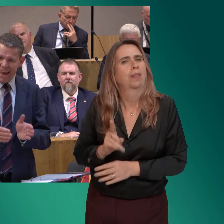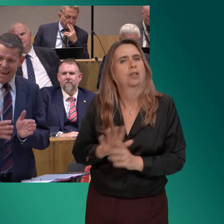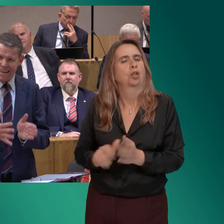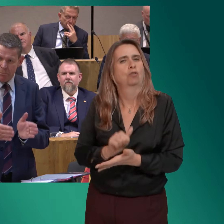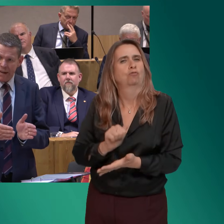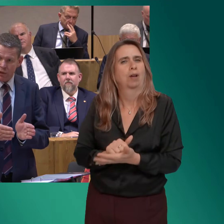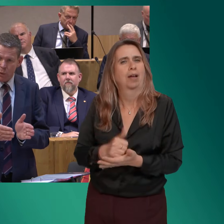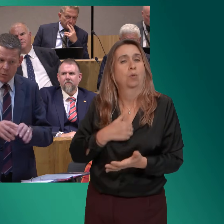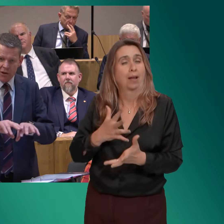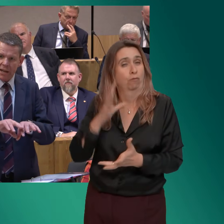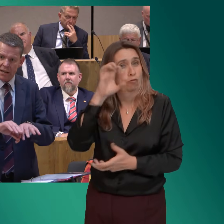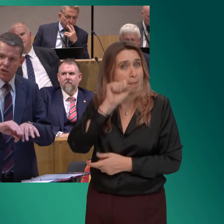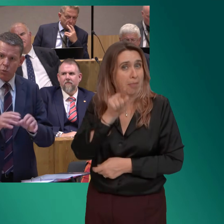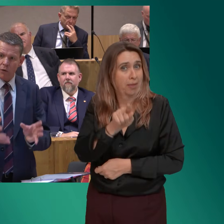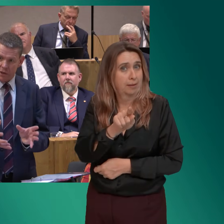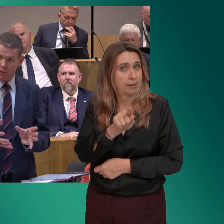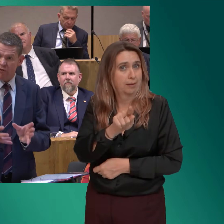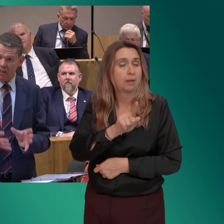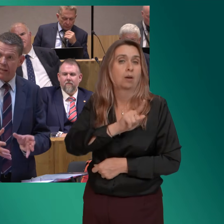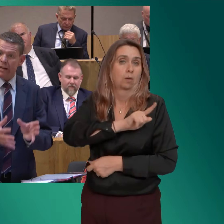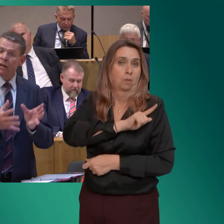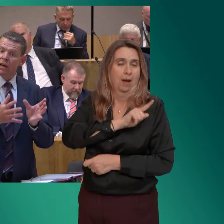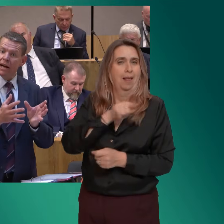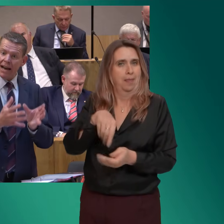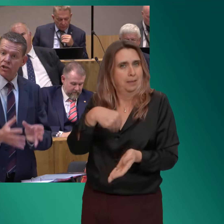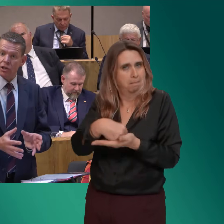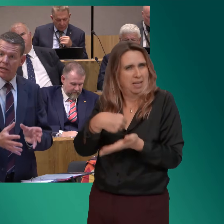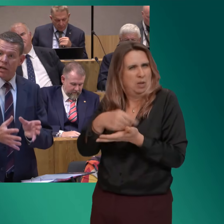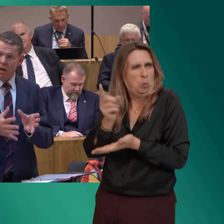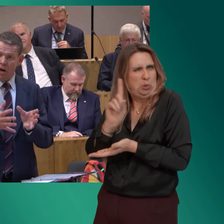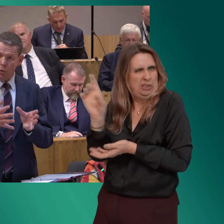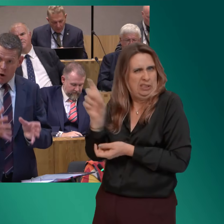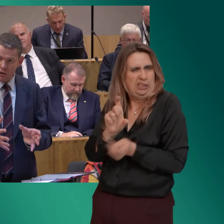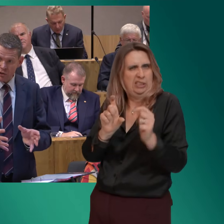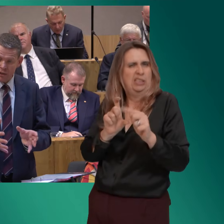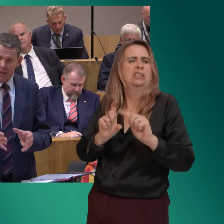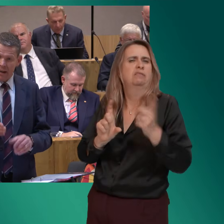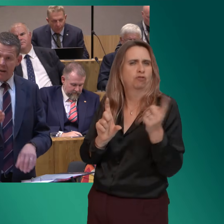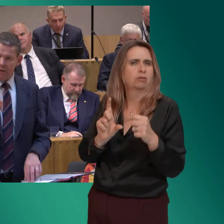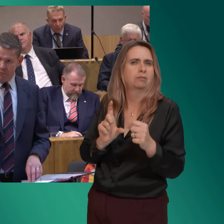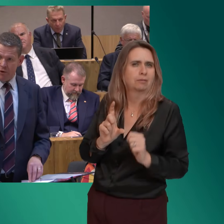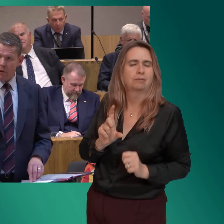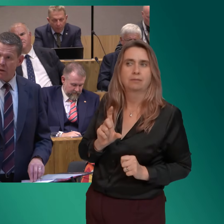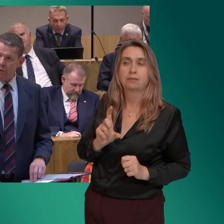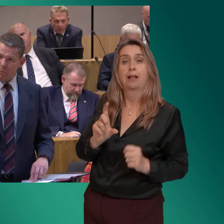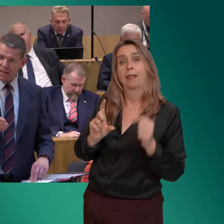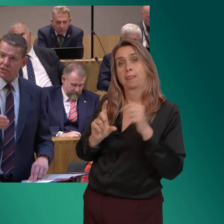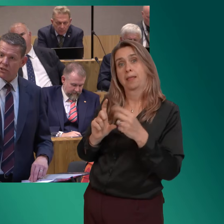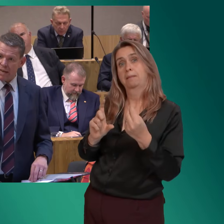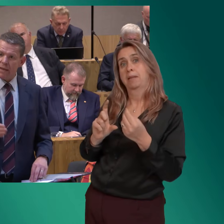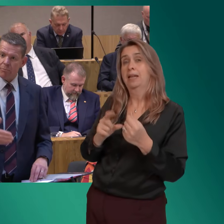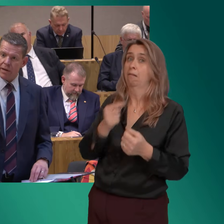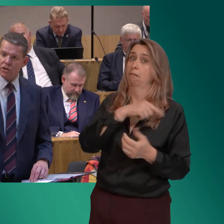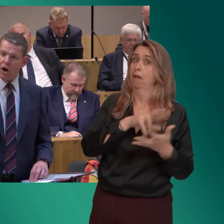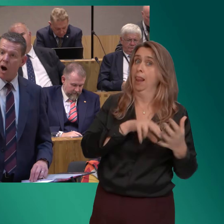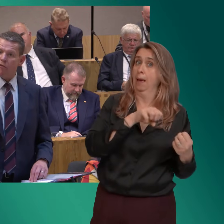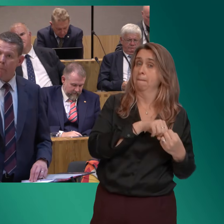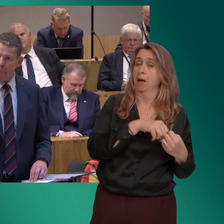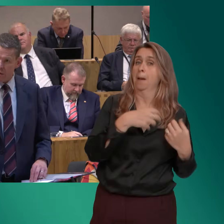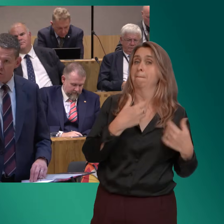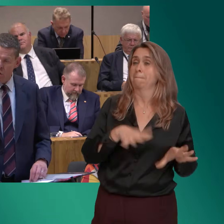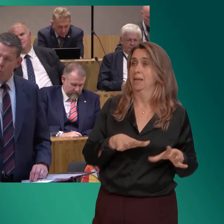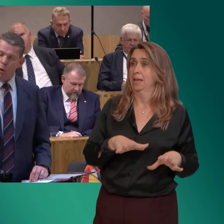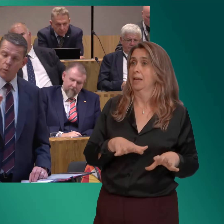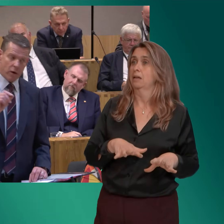to bear in mind when we recognise what this funding actually was. The former government managed to take that pressure